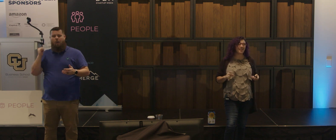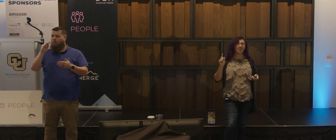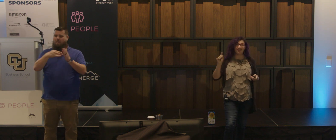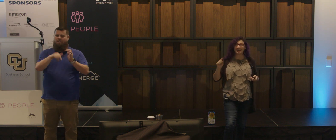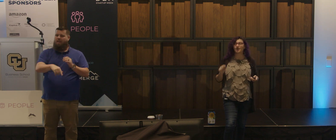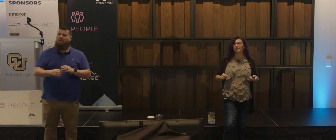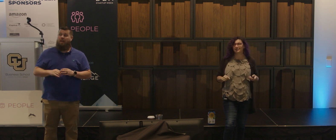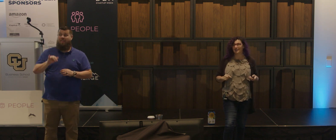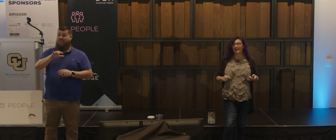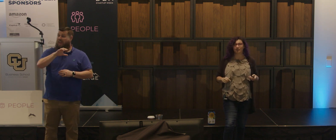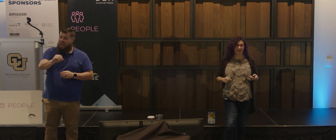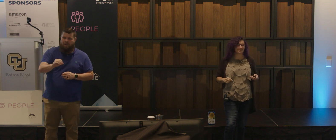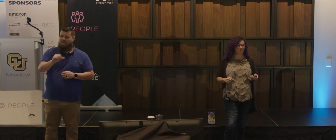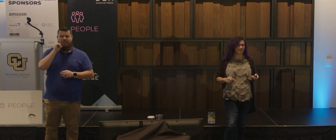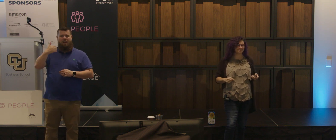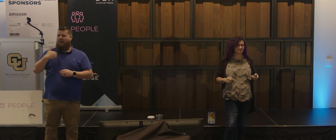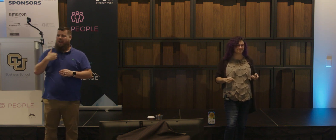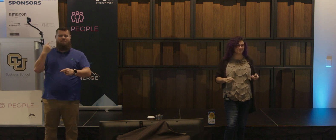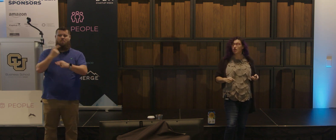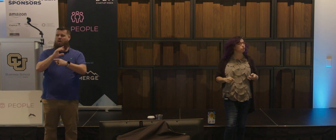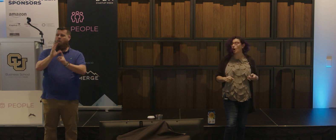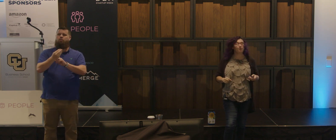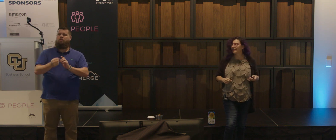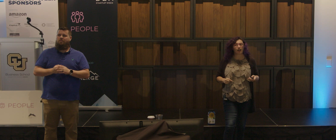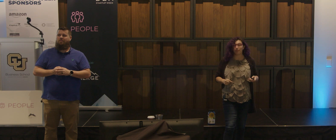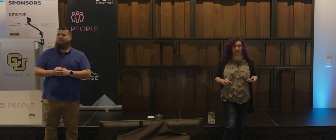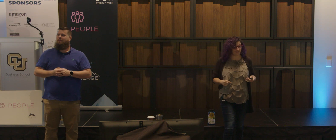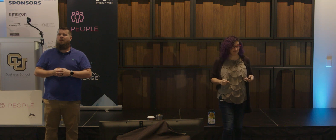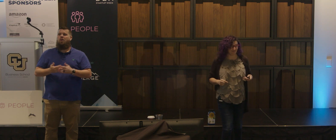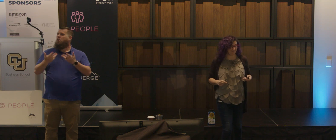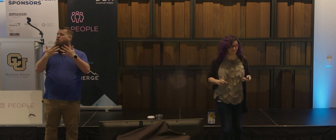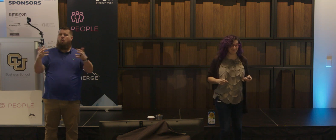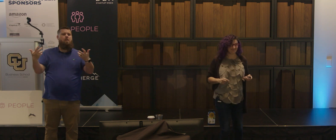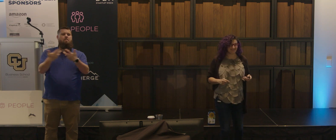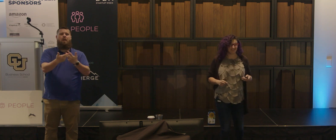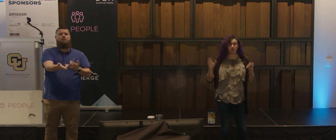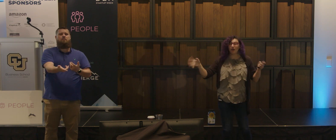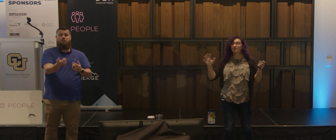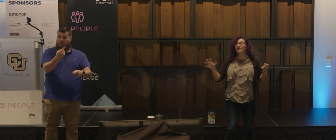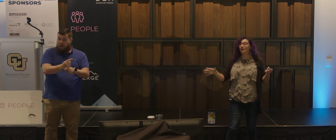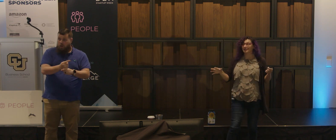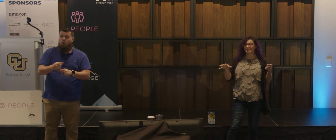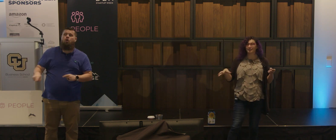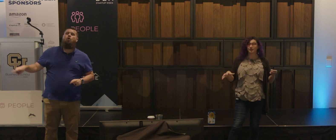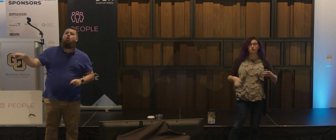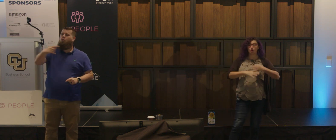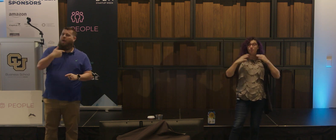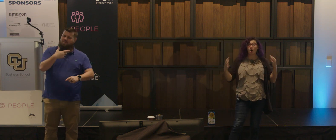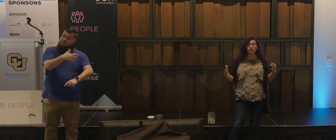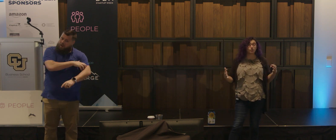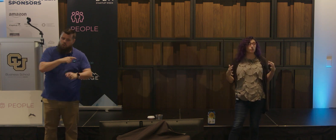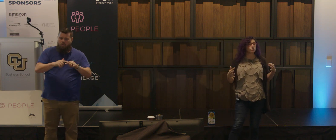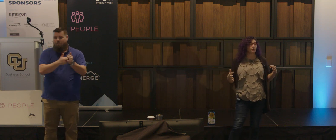that. That company does not have their act together. Don't be that company. You have the power to not do that.